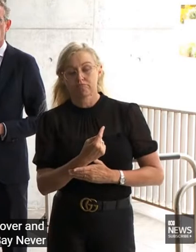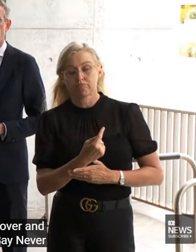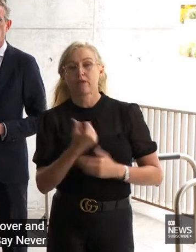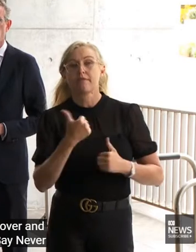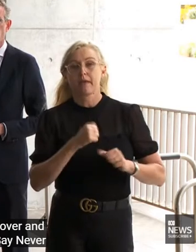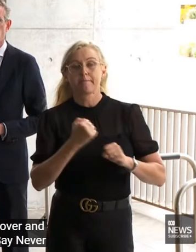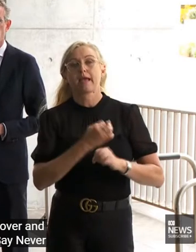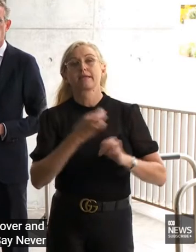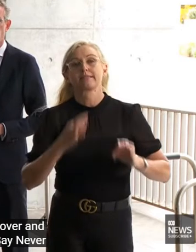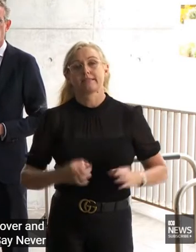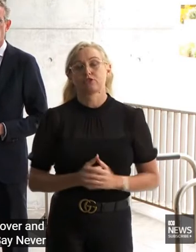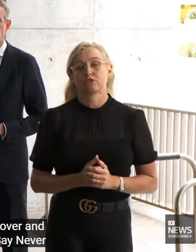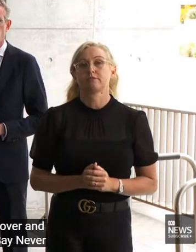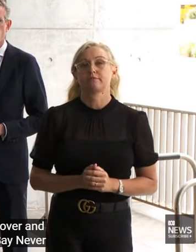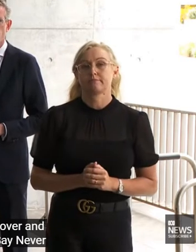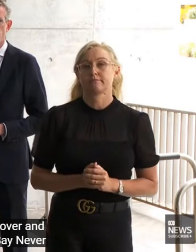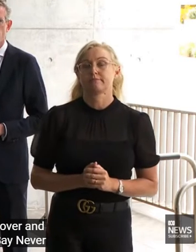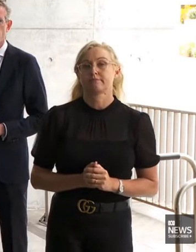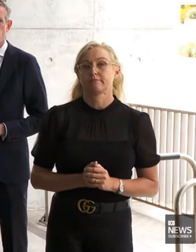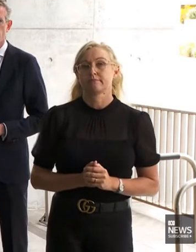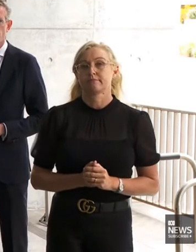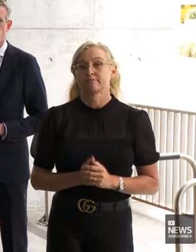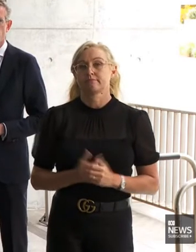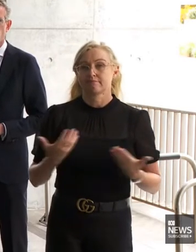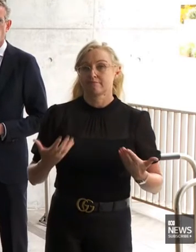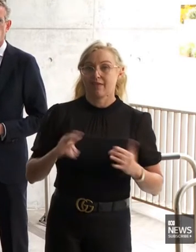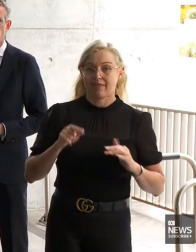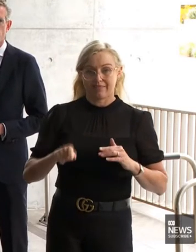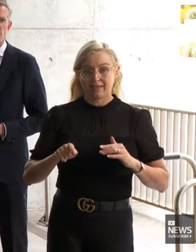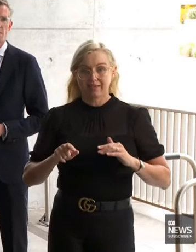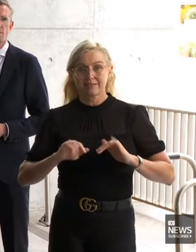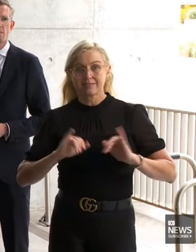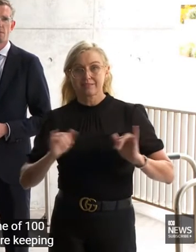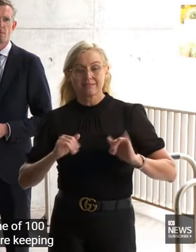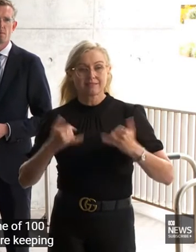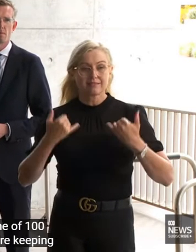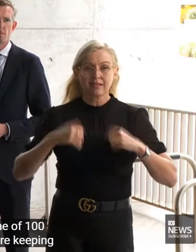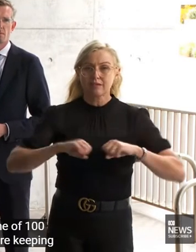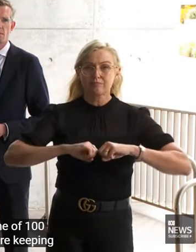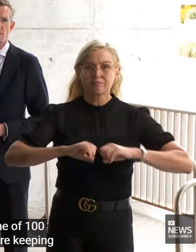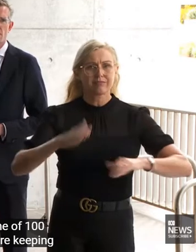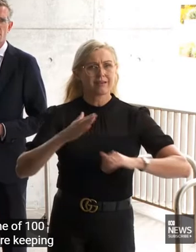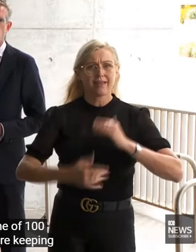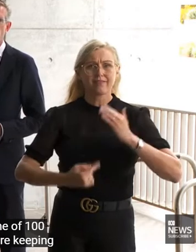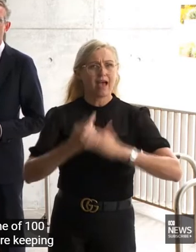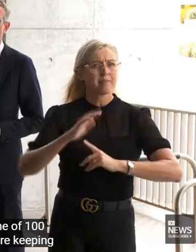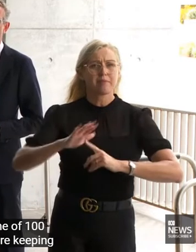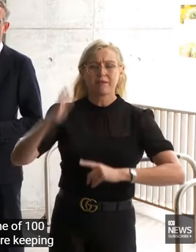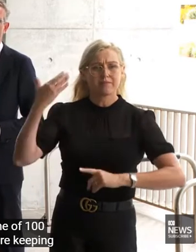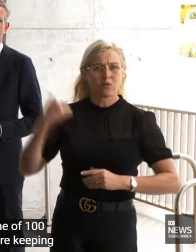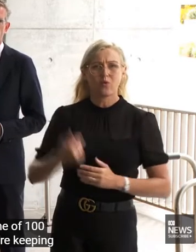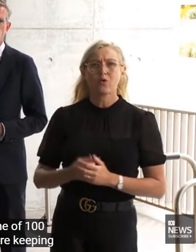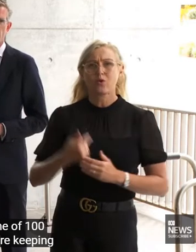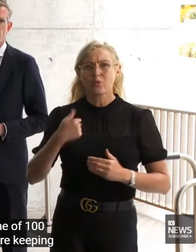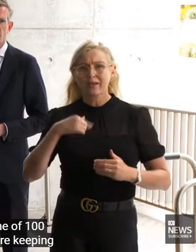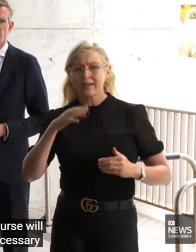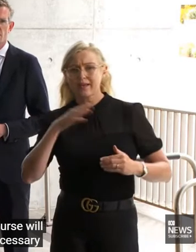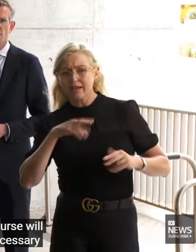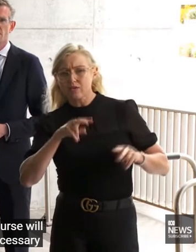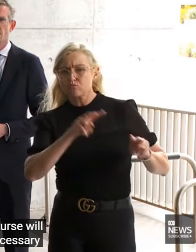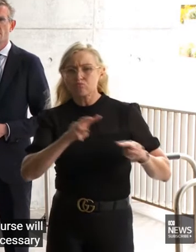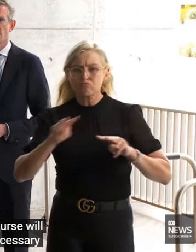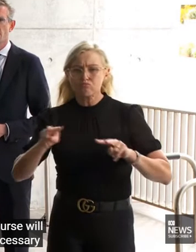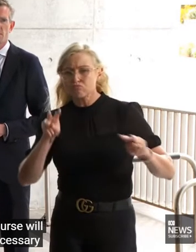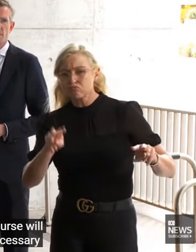again is never say never. We're in a pandemic, 1 in 100 years, so of course we're keeping it under review. Of course we'll make changes if